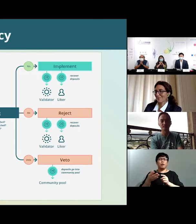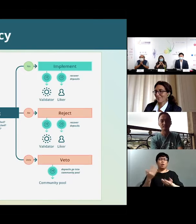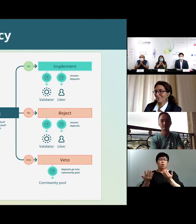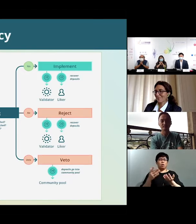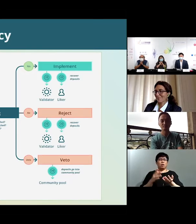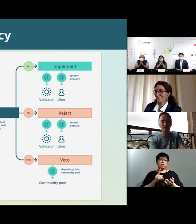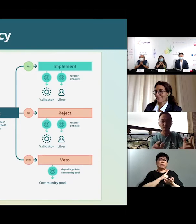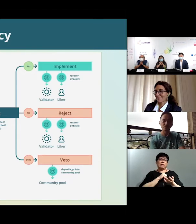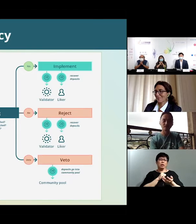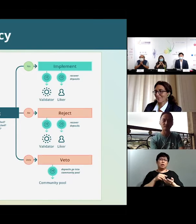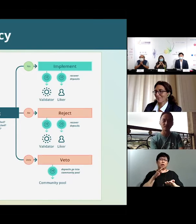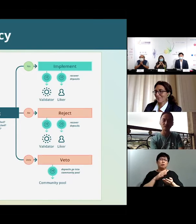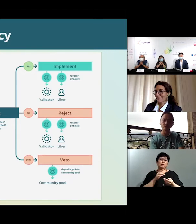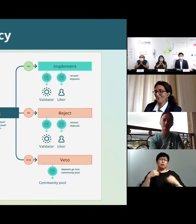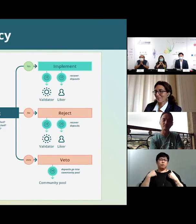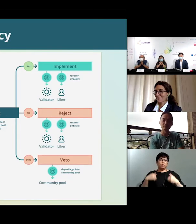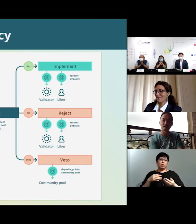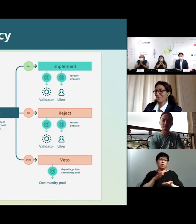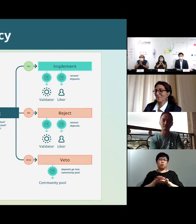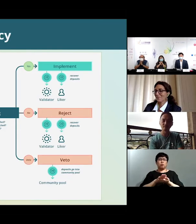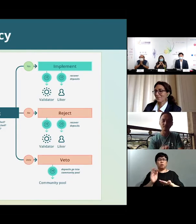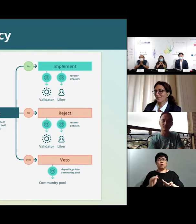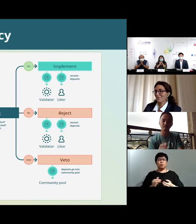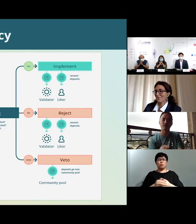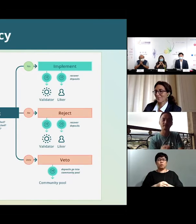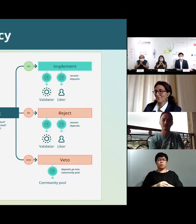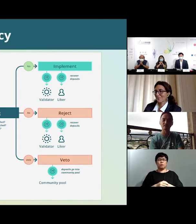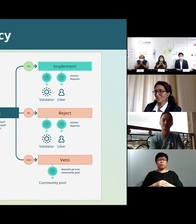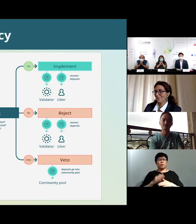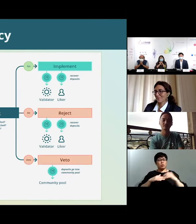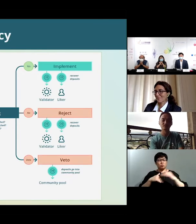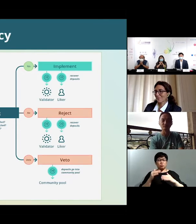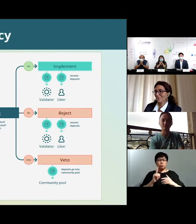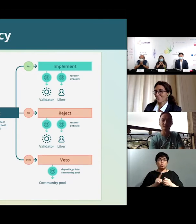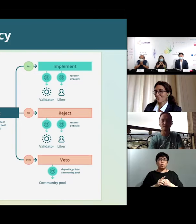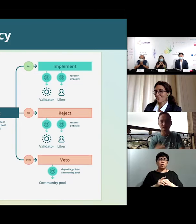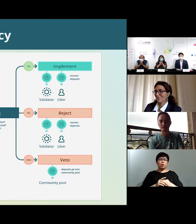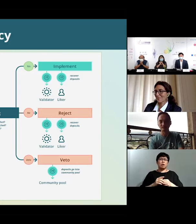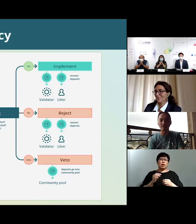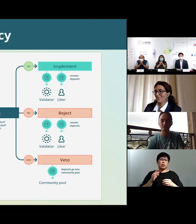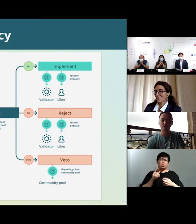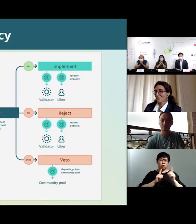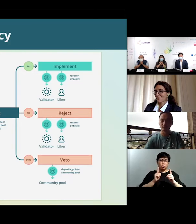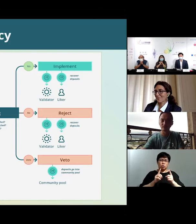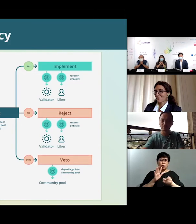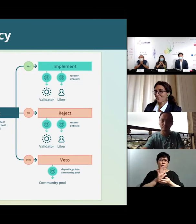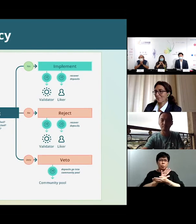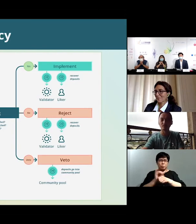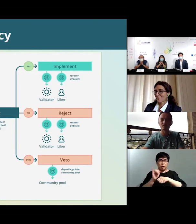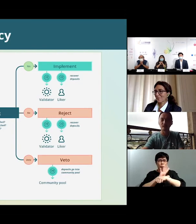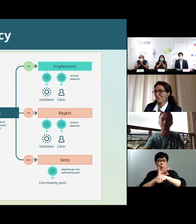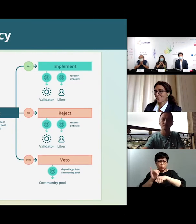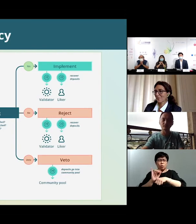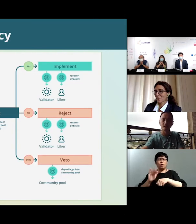but technically it's not anytime, but every 5 seconds. So technically it's a